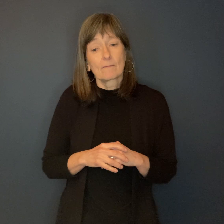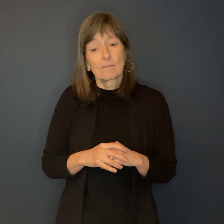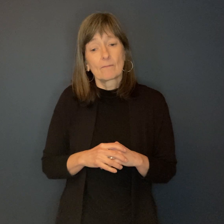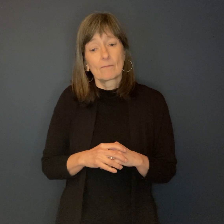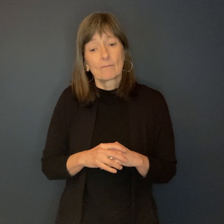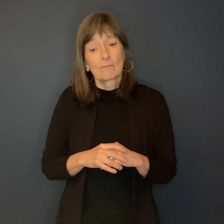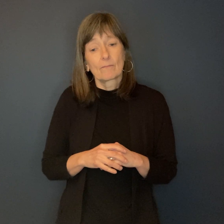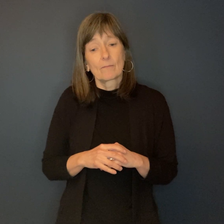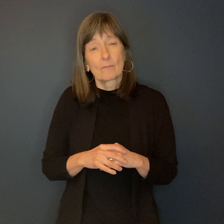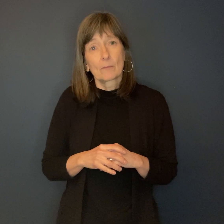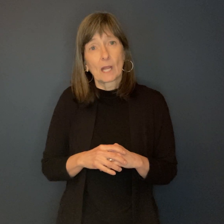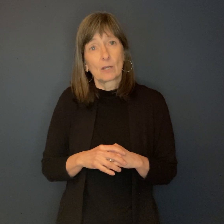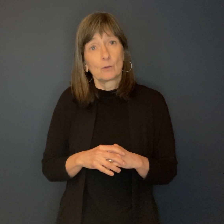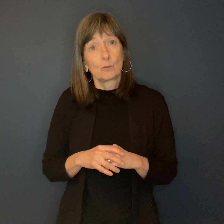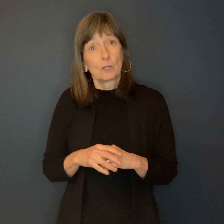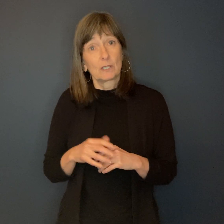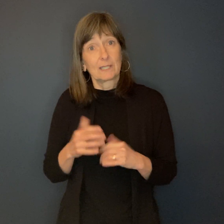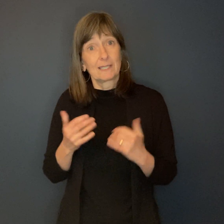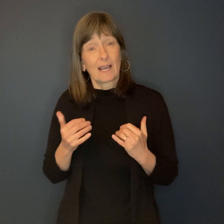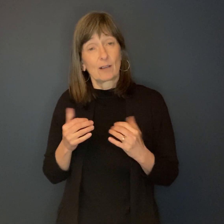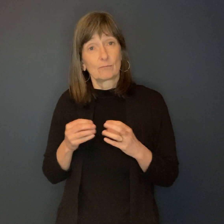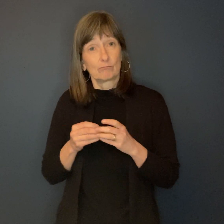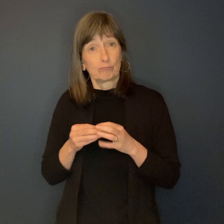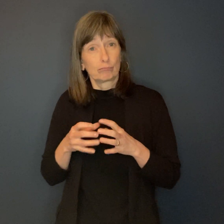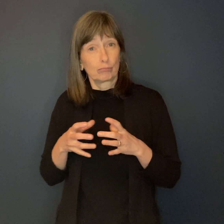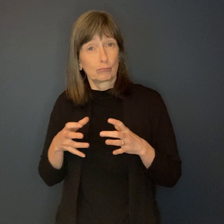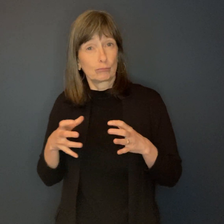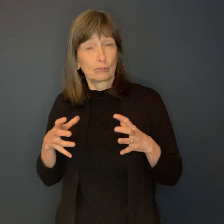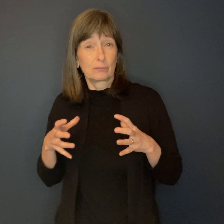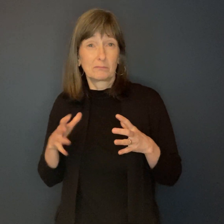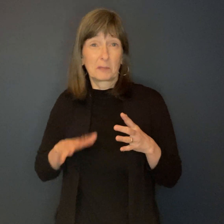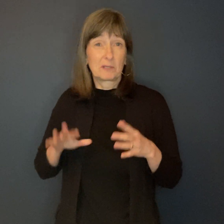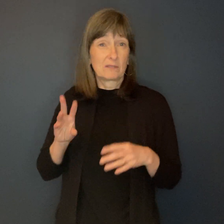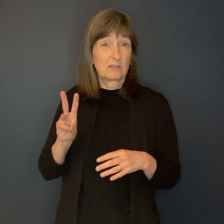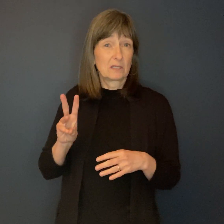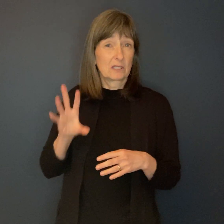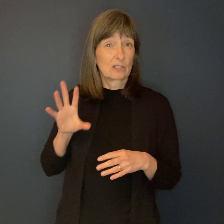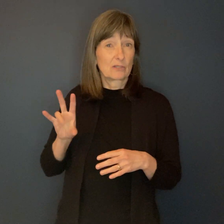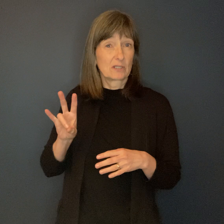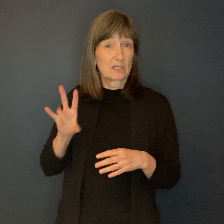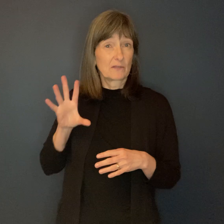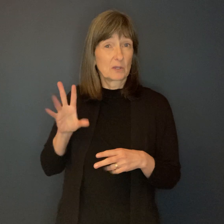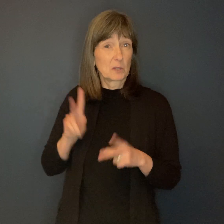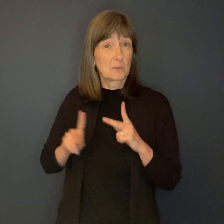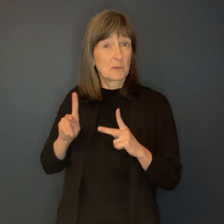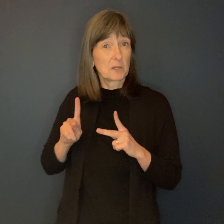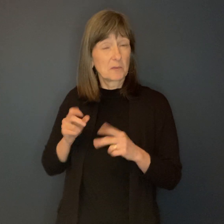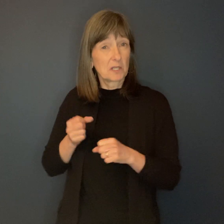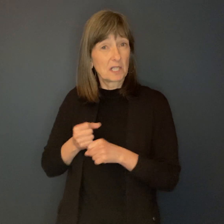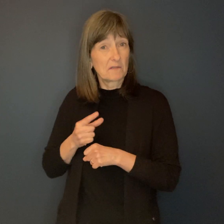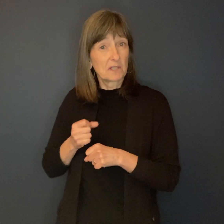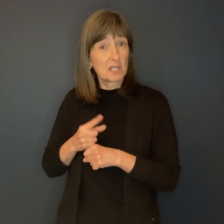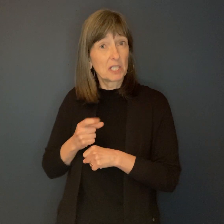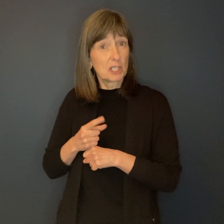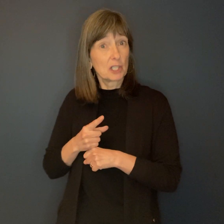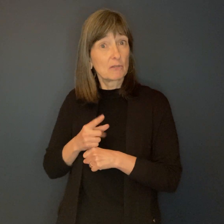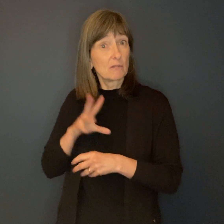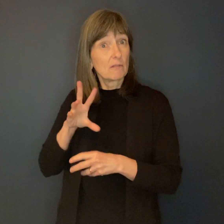has grown into a situation where maybe 600-700 people a year are participating through the supported employment program,